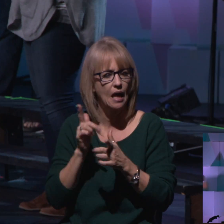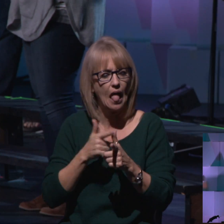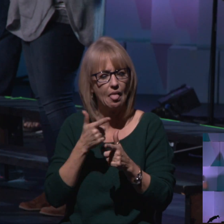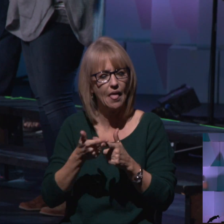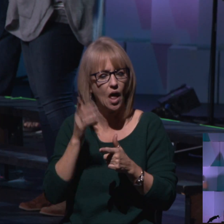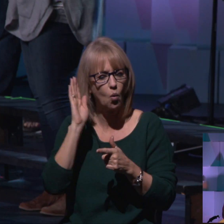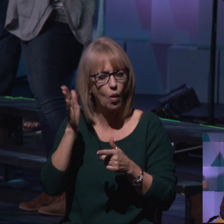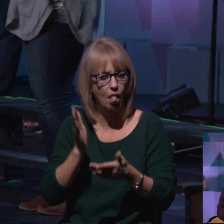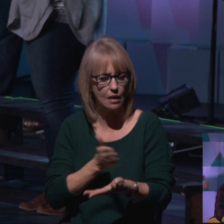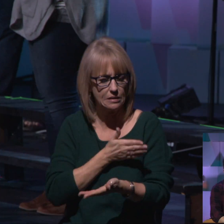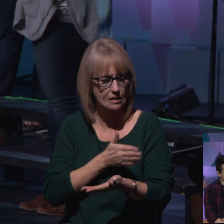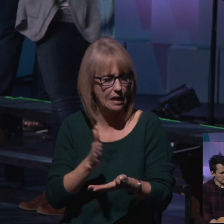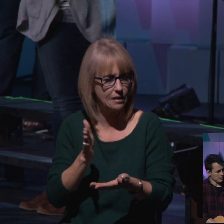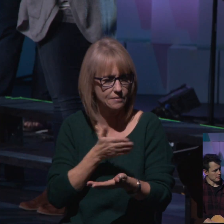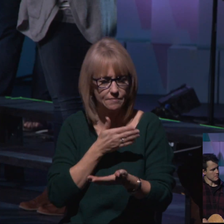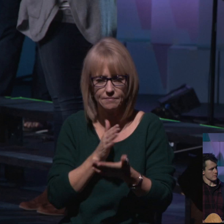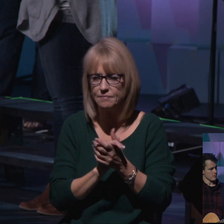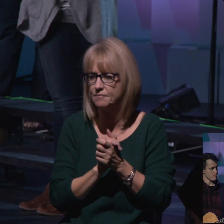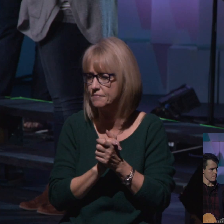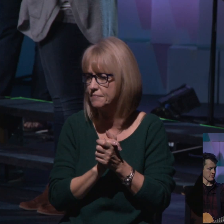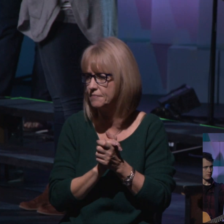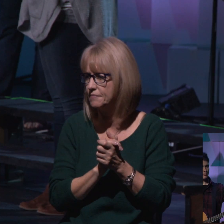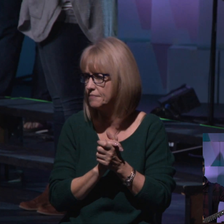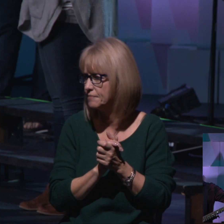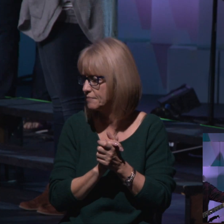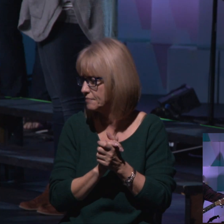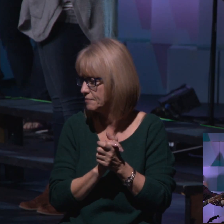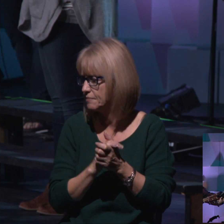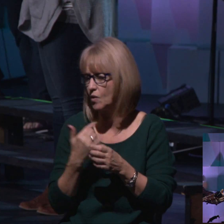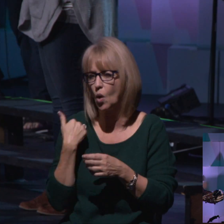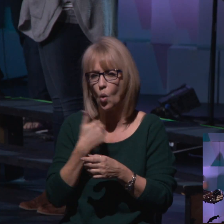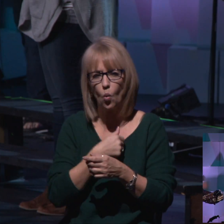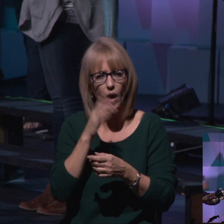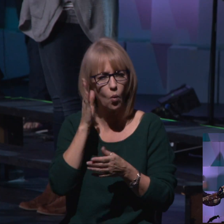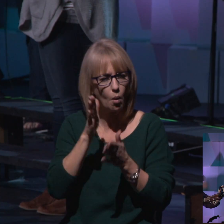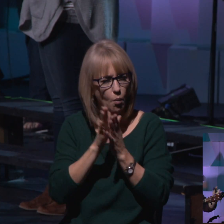song. While he's doing that, we invite you to come up. Friends will be down front. We'll pray